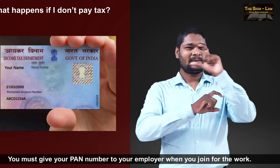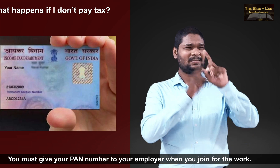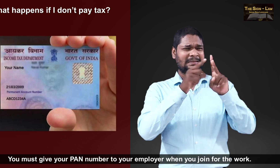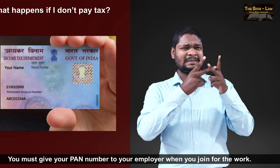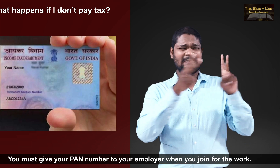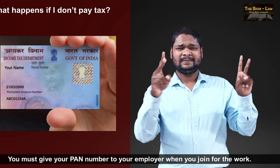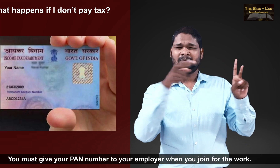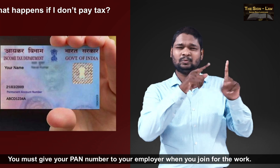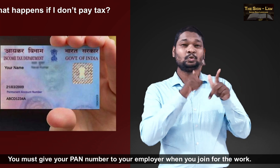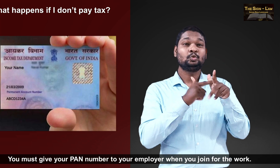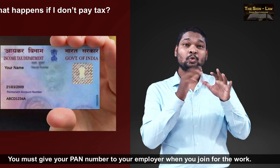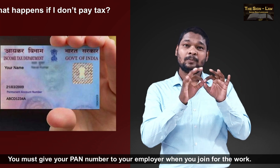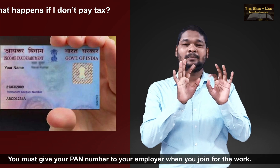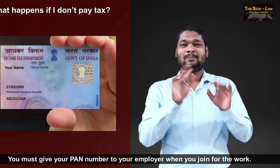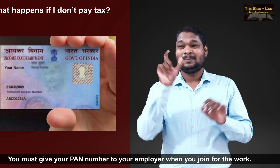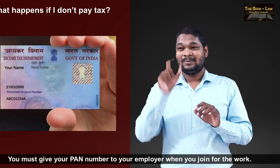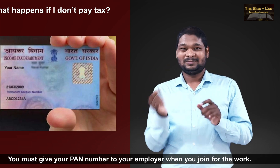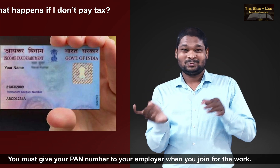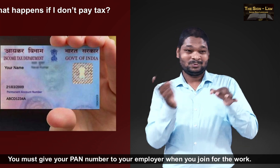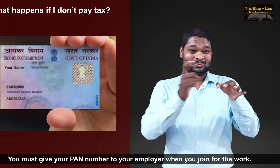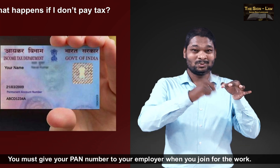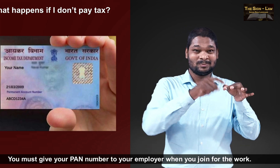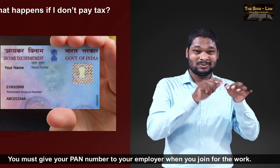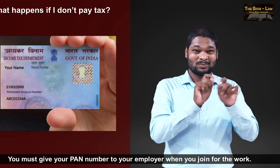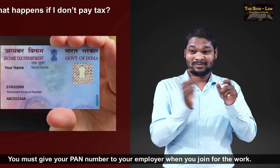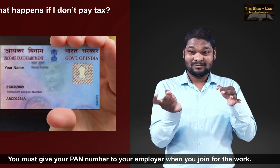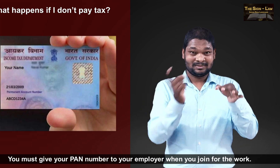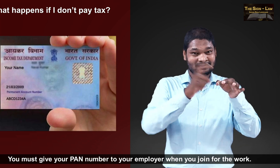You must give your PAN number to your employer when you join for the work.